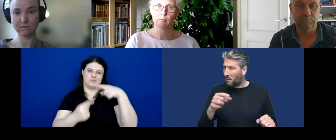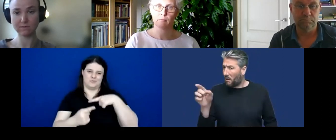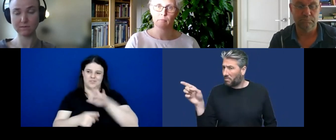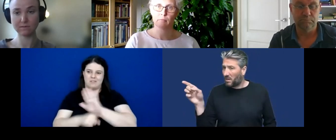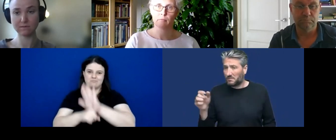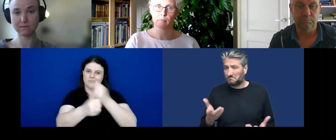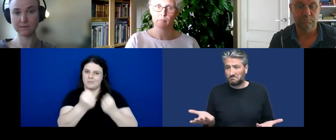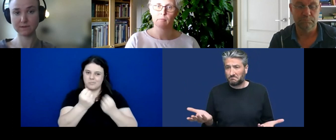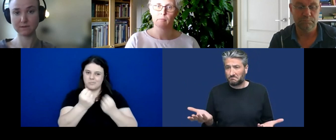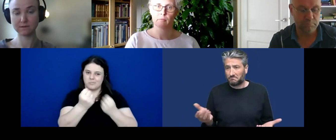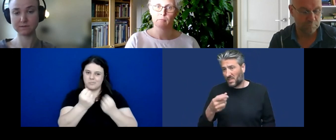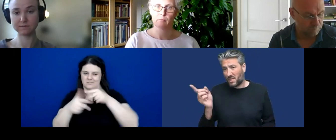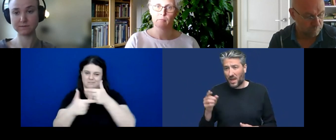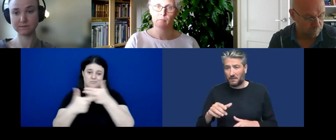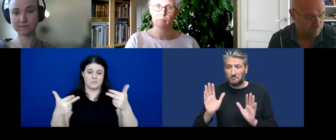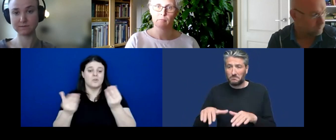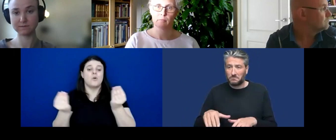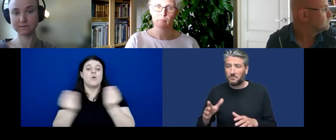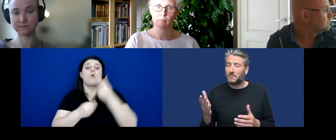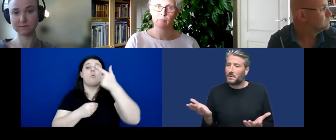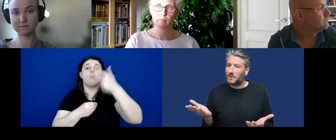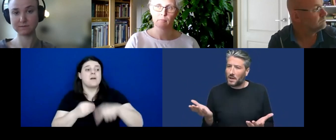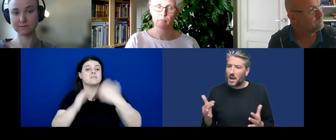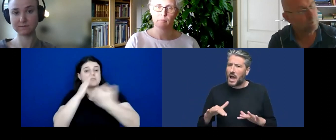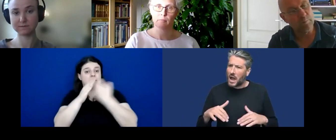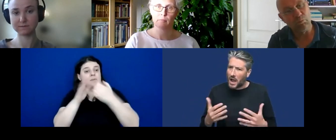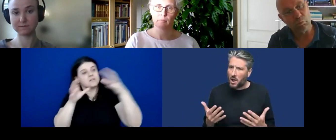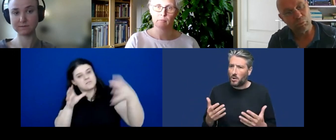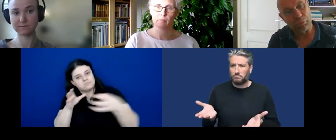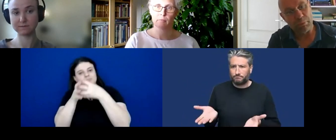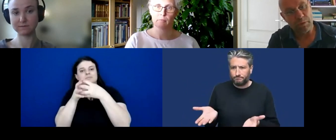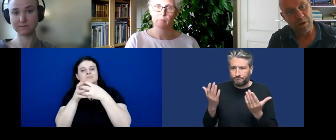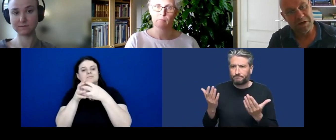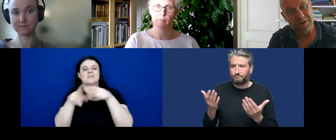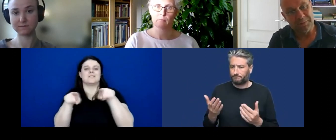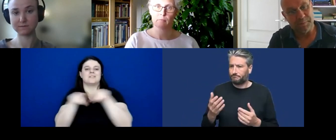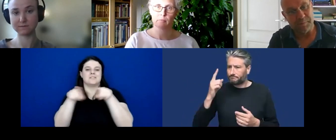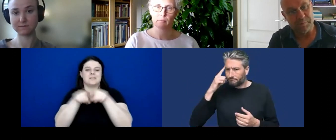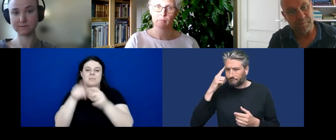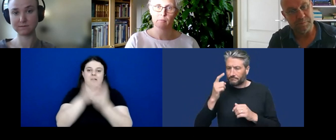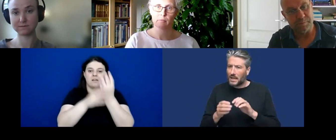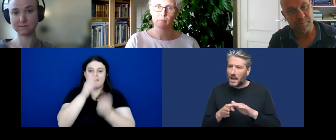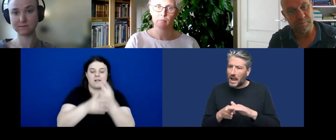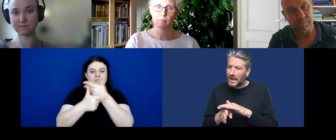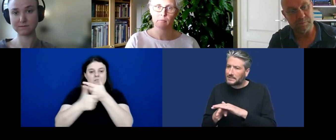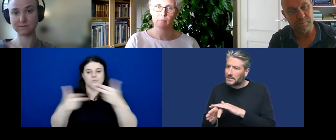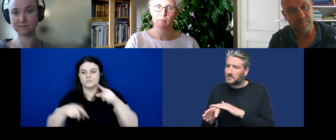we drive more companies to do it, to create more accessible